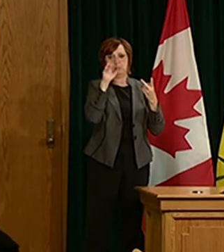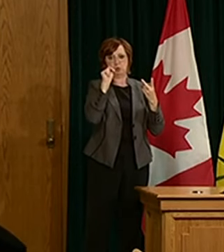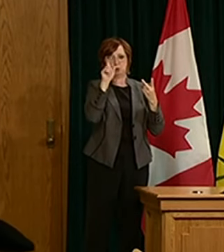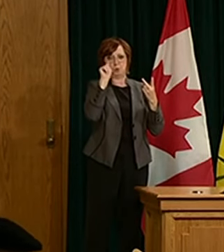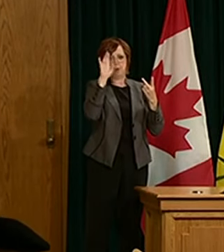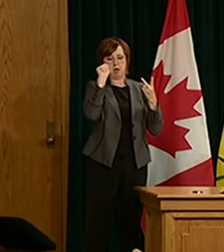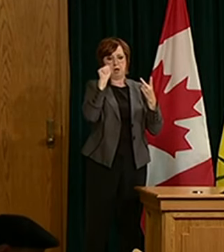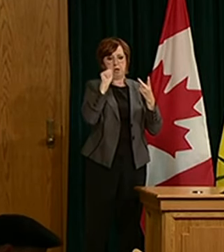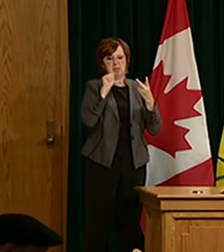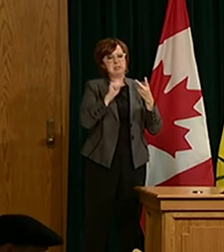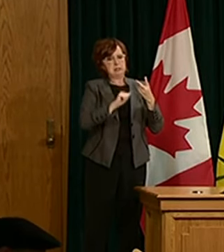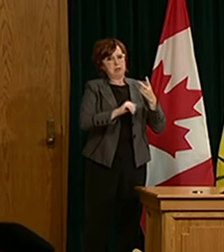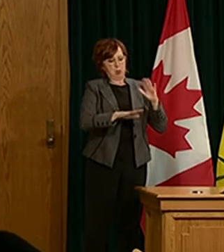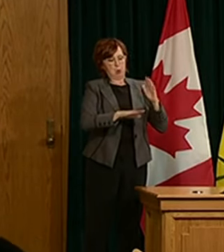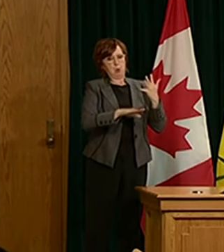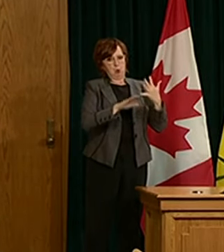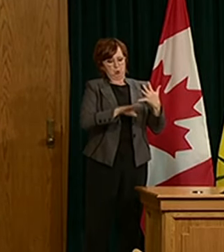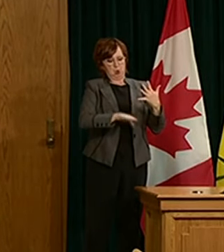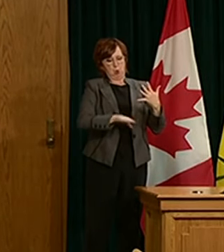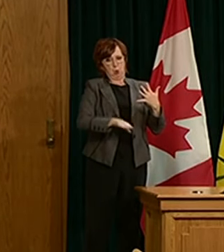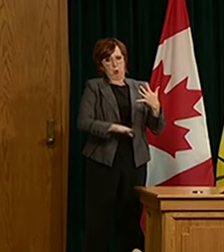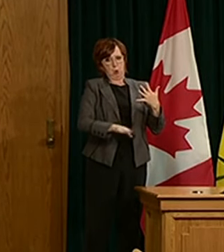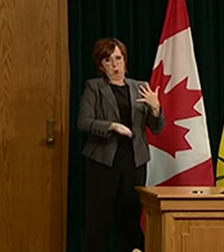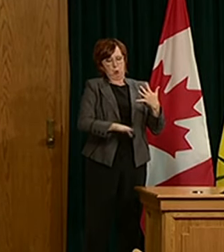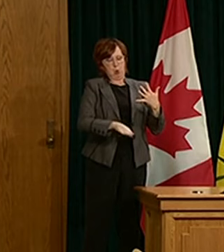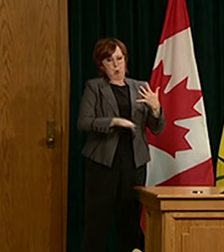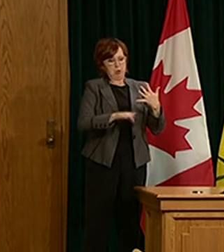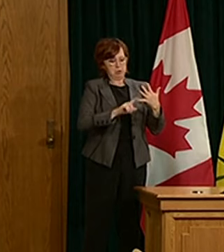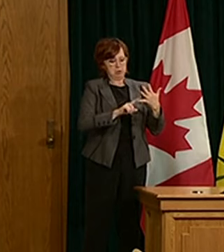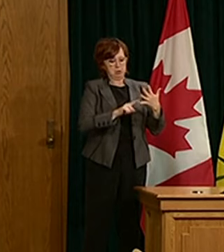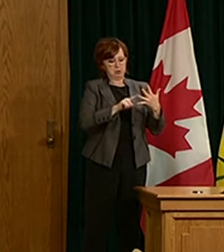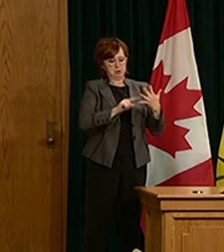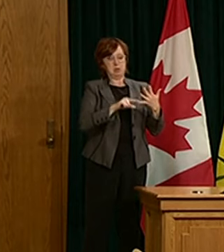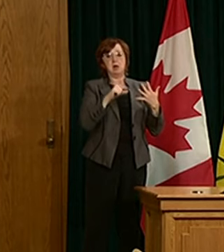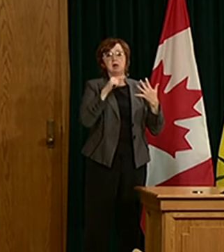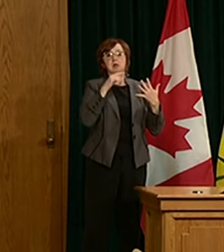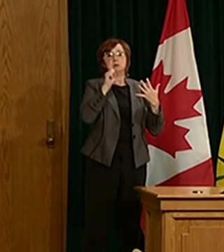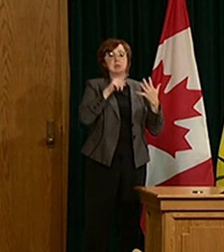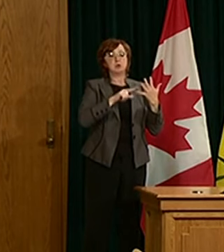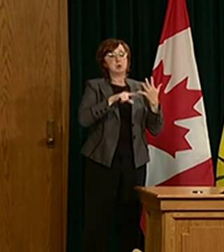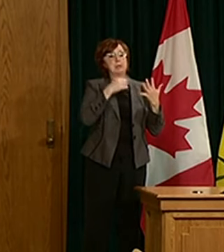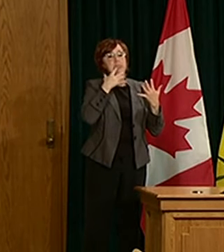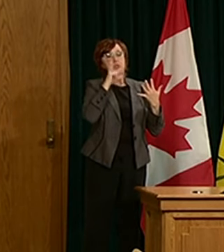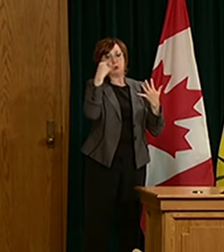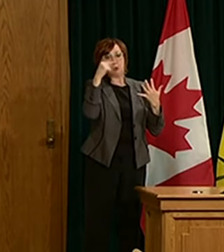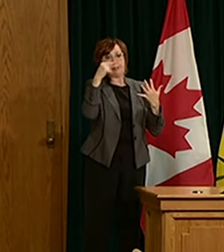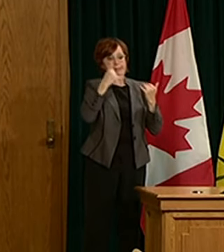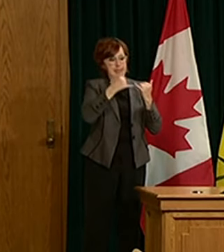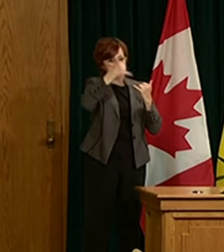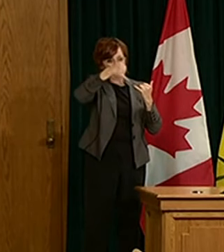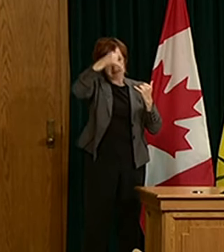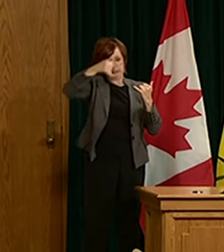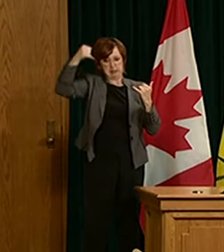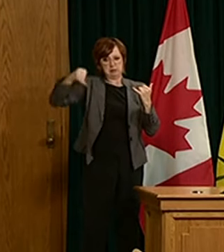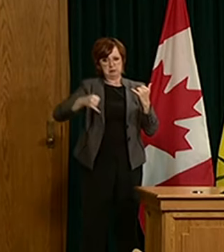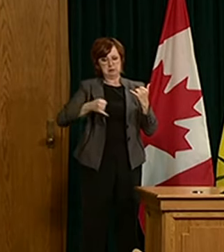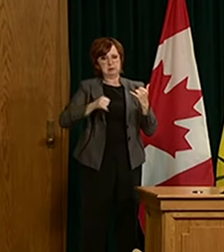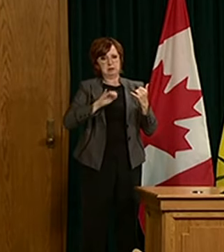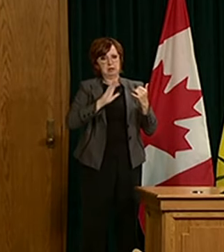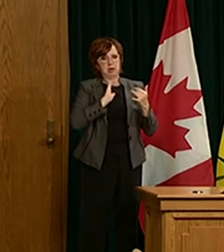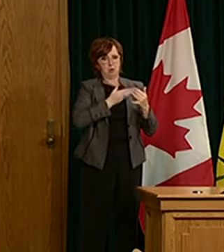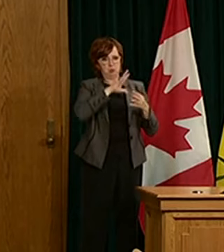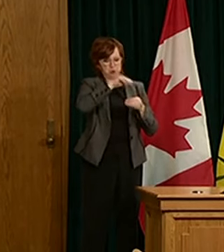are towards the bottom of the graph, with Saskatchewan with the green line to identify the case counts that we have to date.